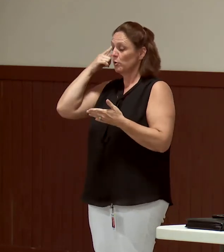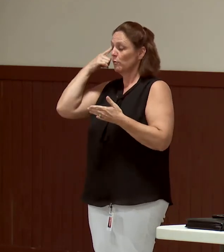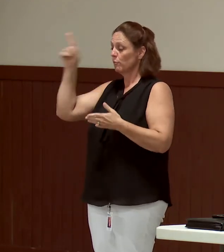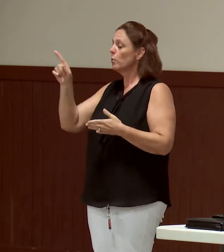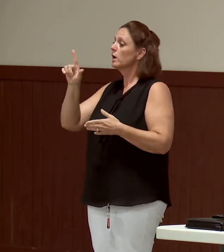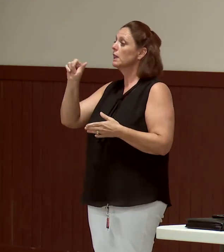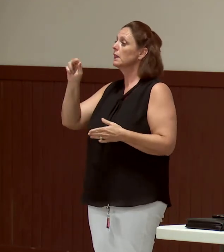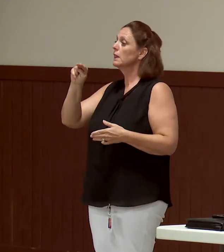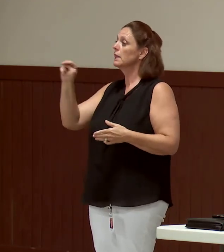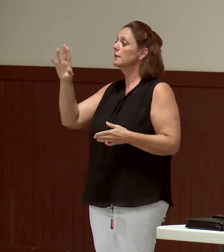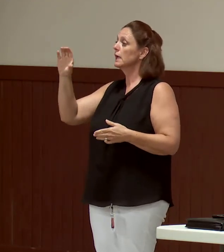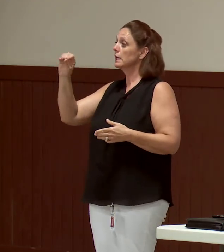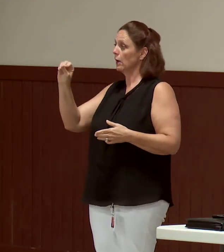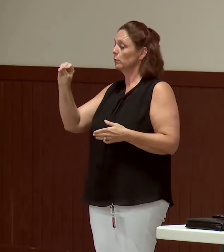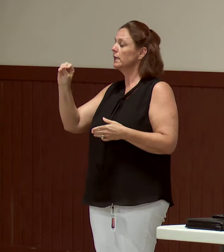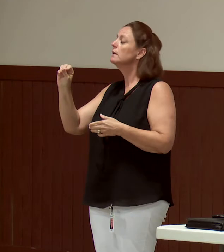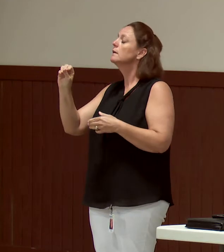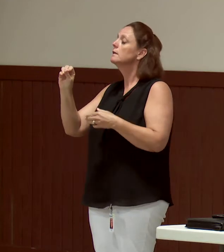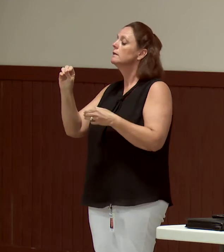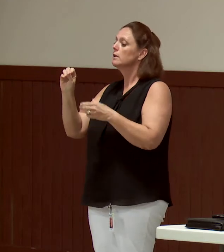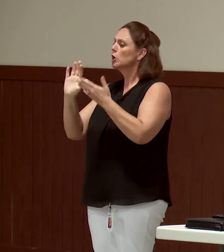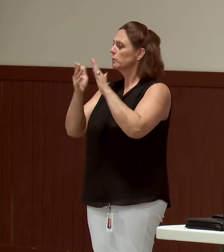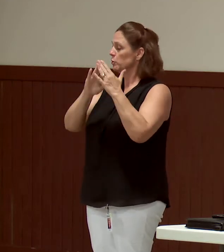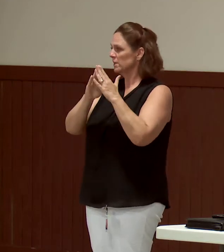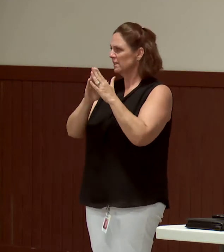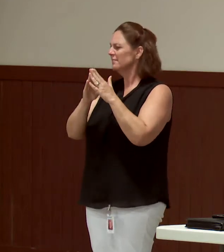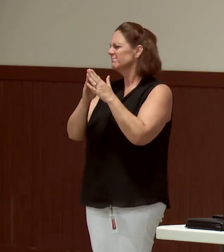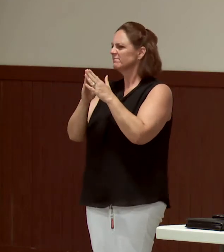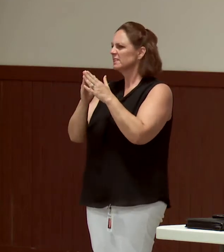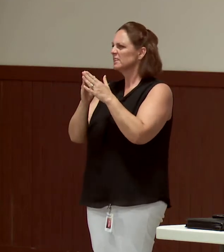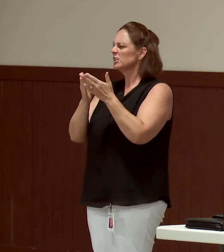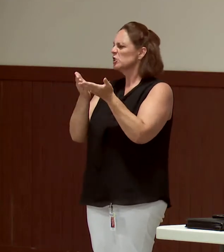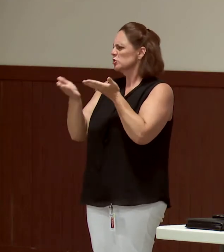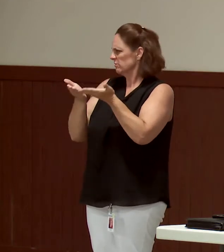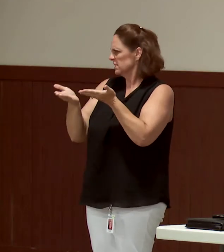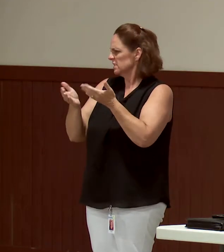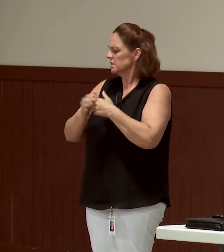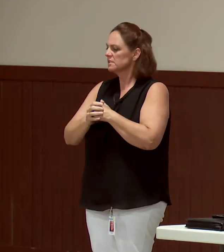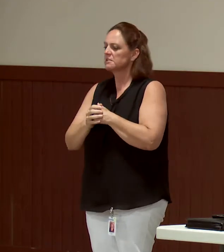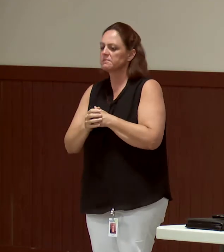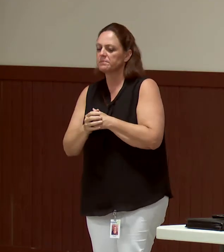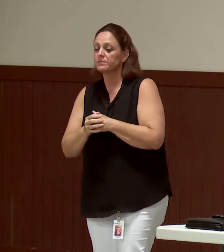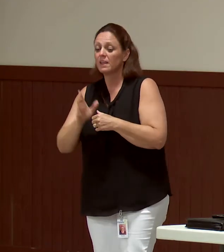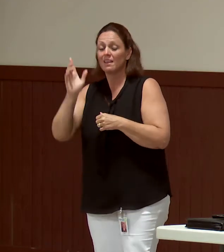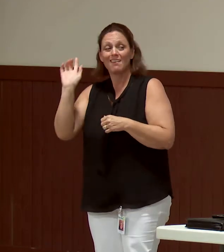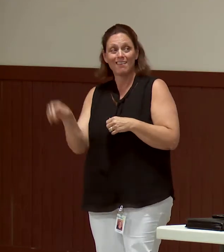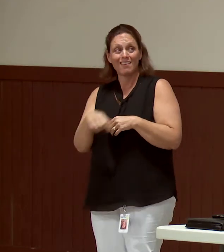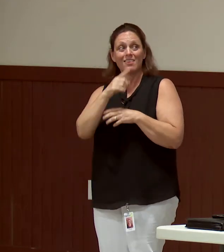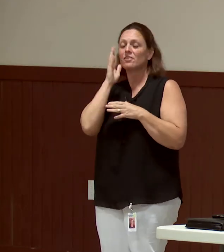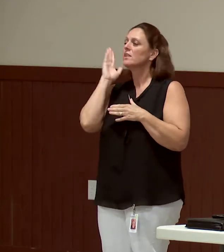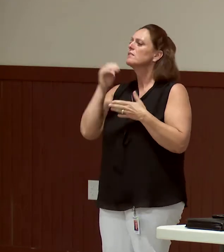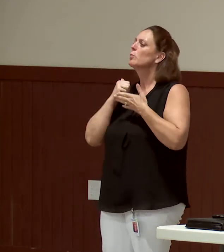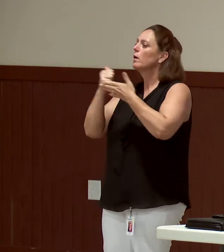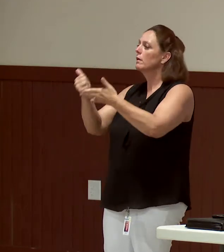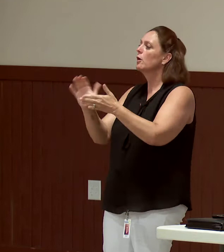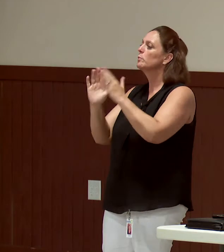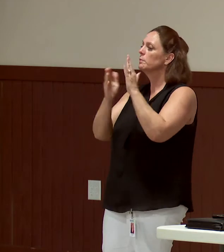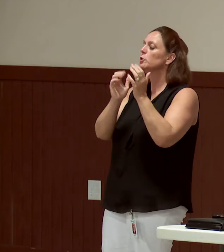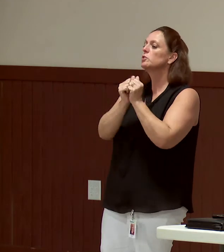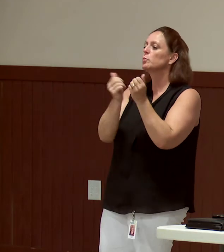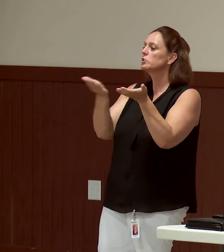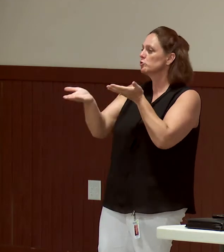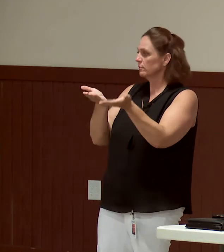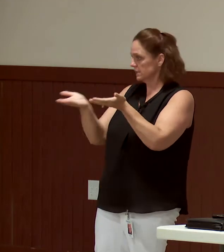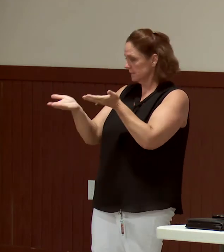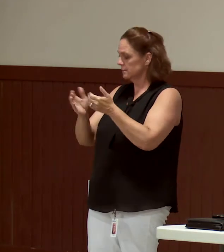Assistance Program. This is the second round of federal rent assistance that's come into the community, so we'll refer to that as ERA 2. The